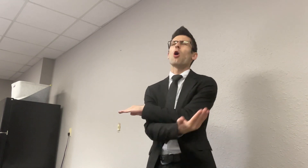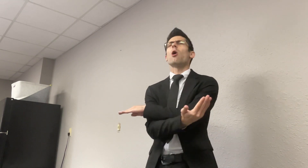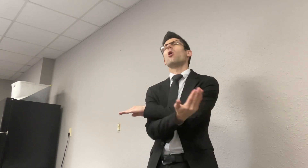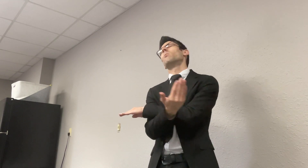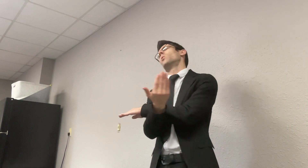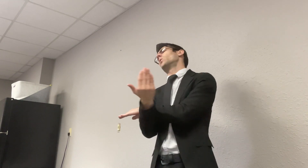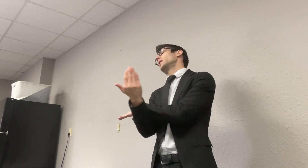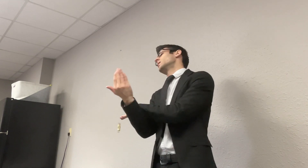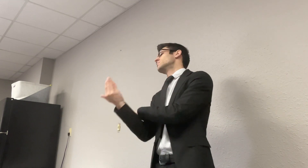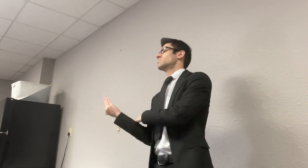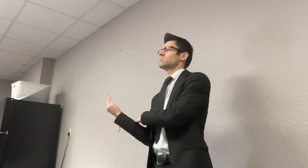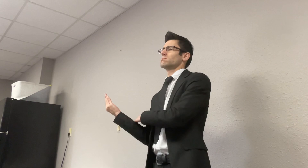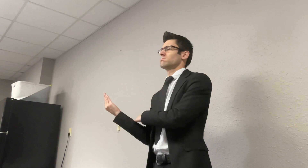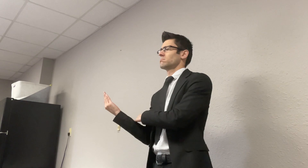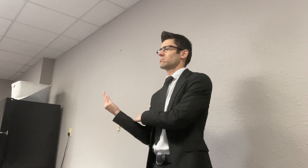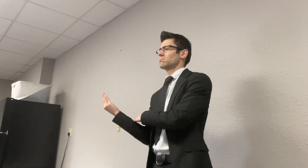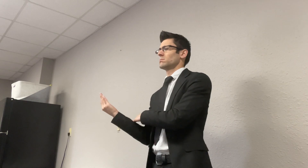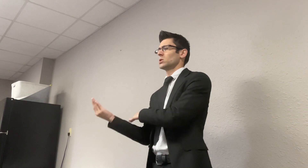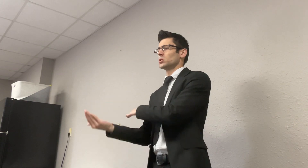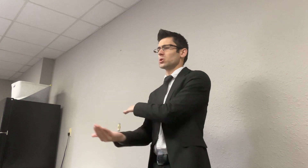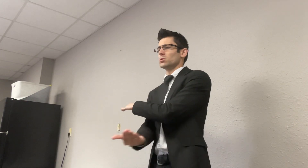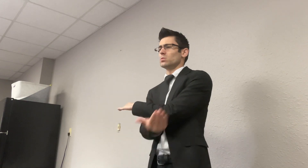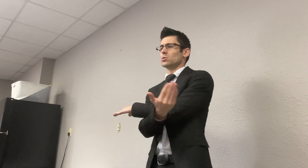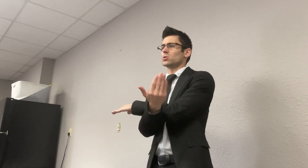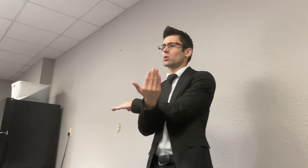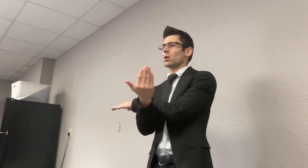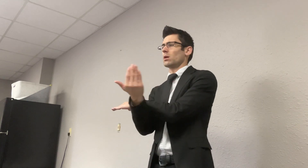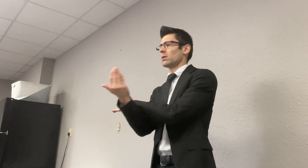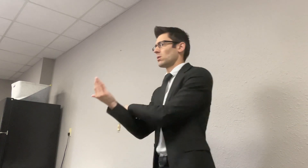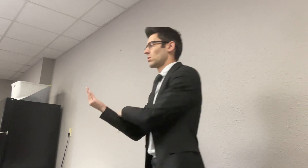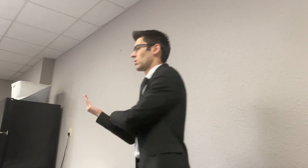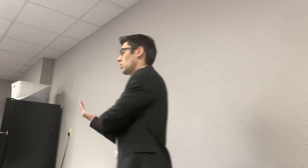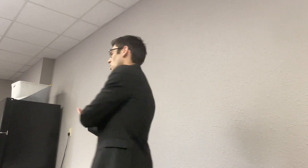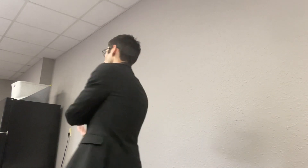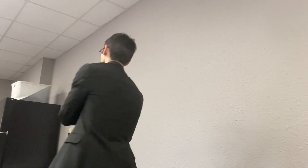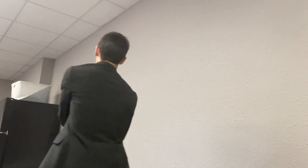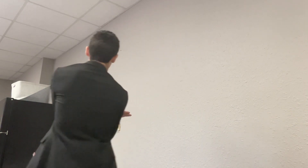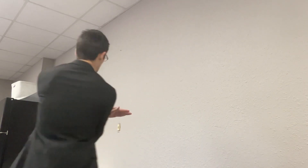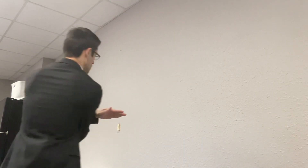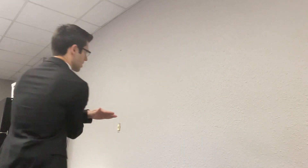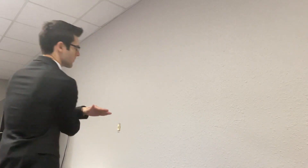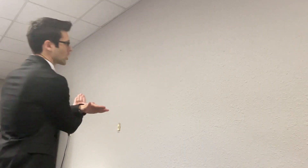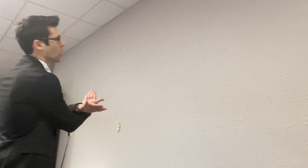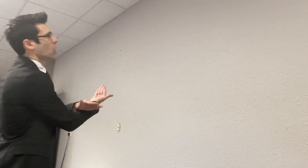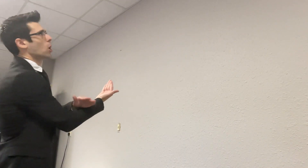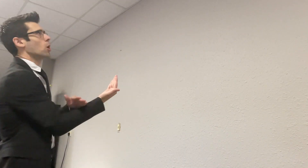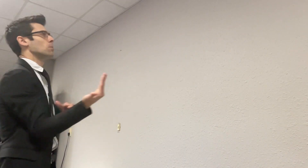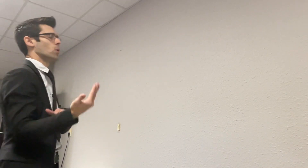all morning. So you start over here. you start over here all morning.